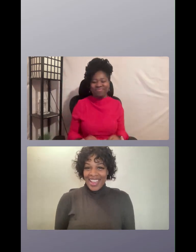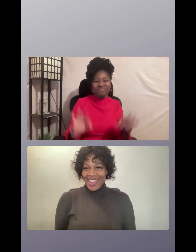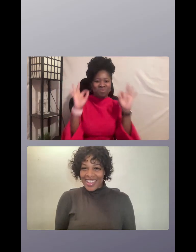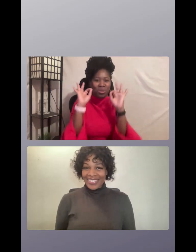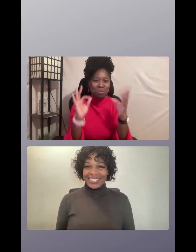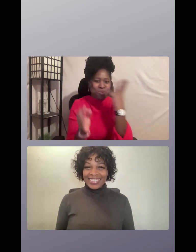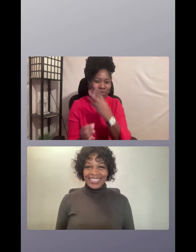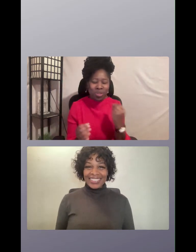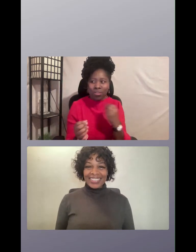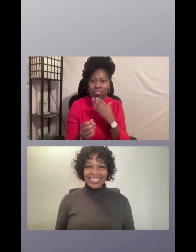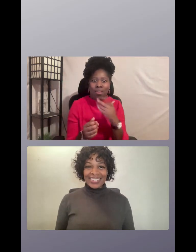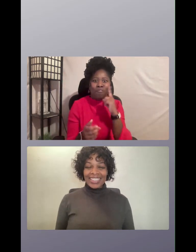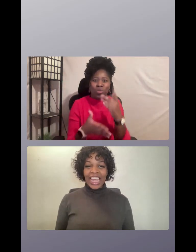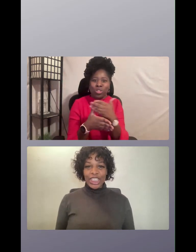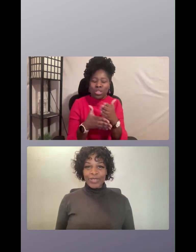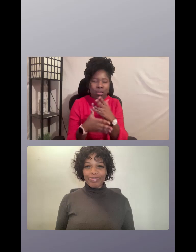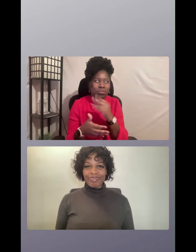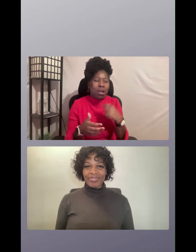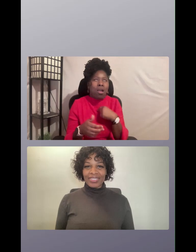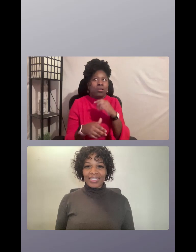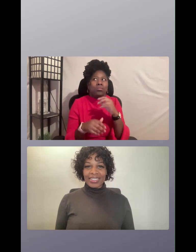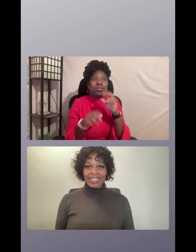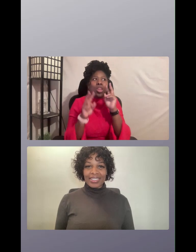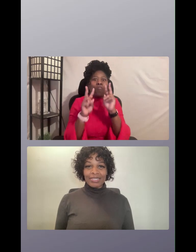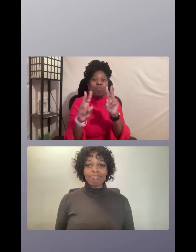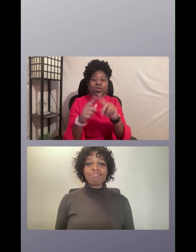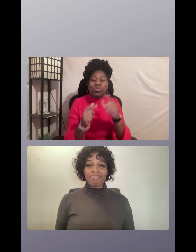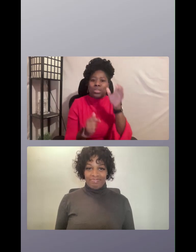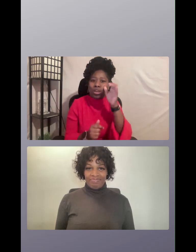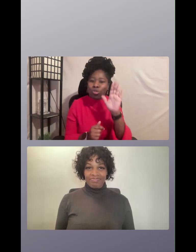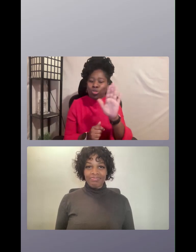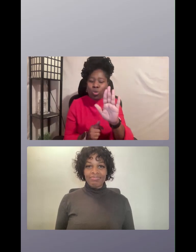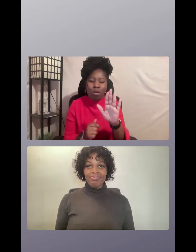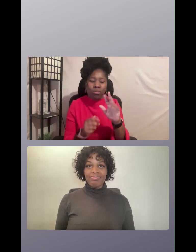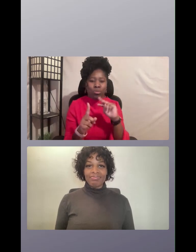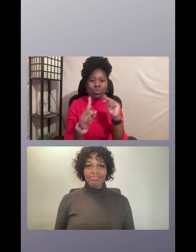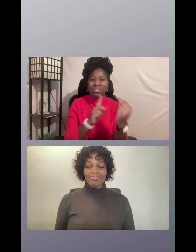Hey, yeah. Thank you.